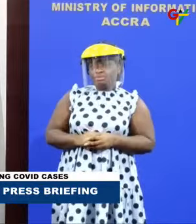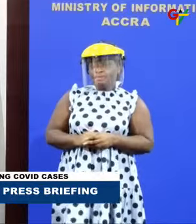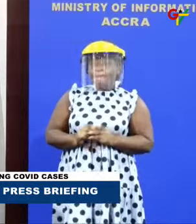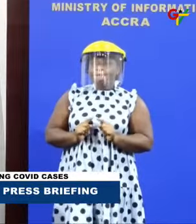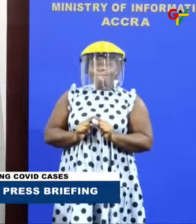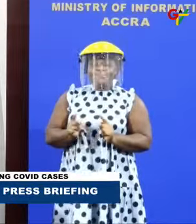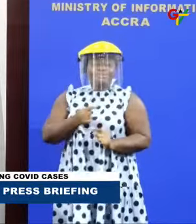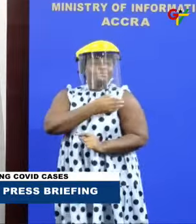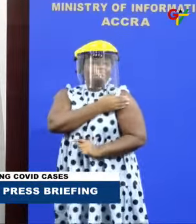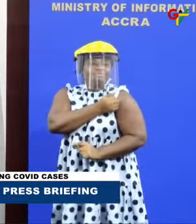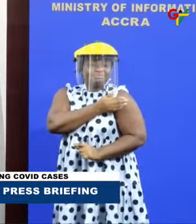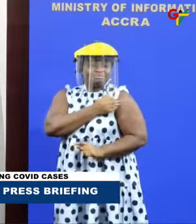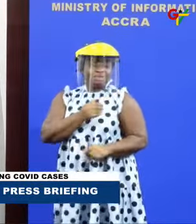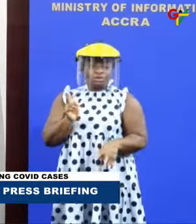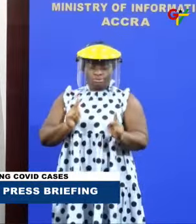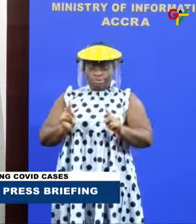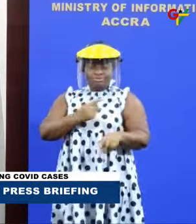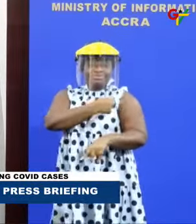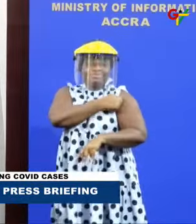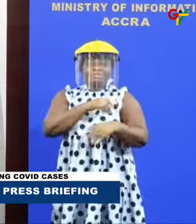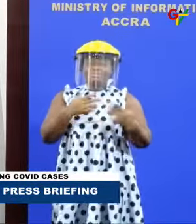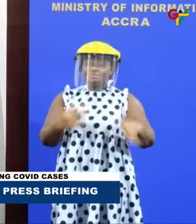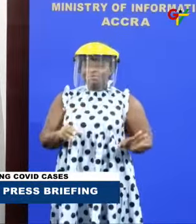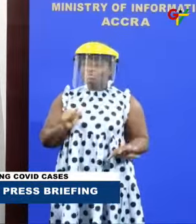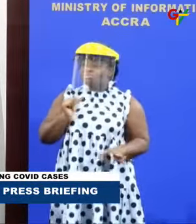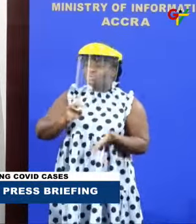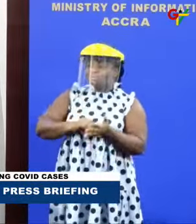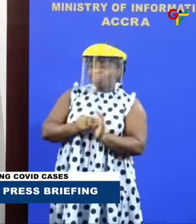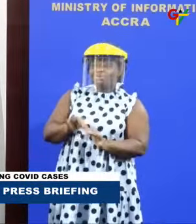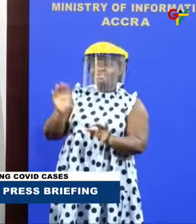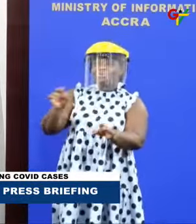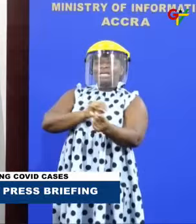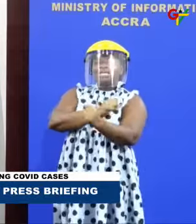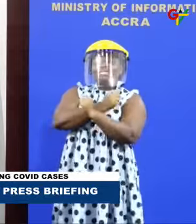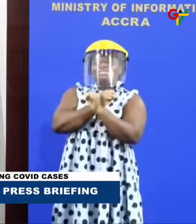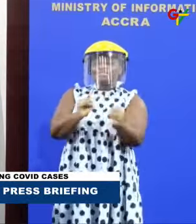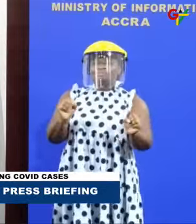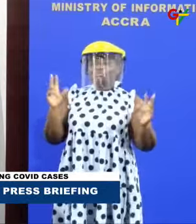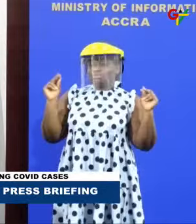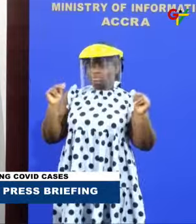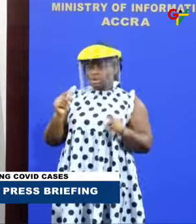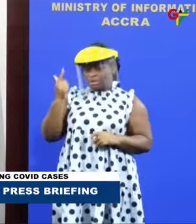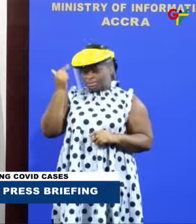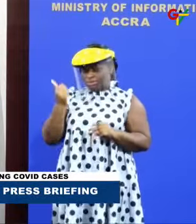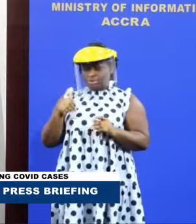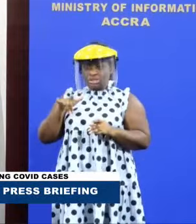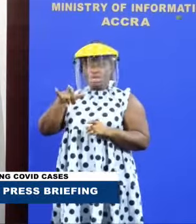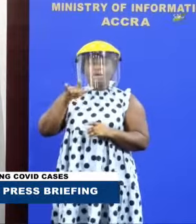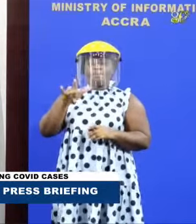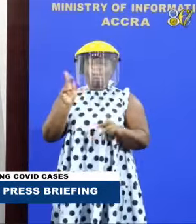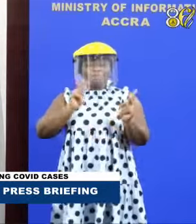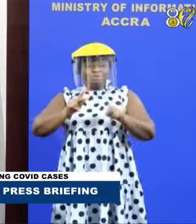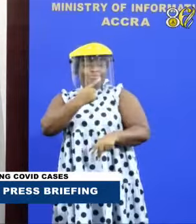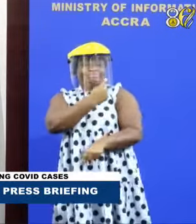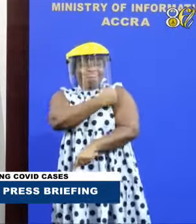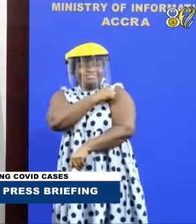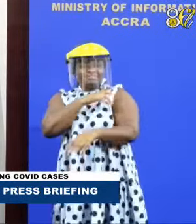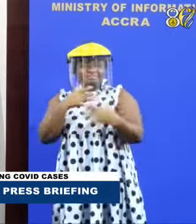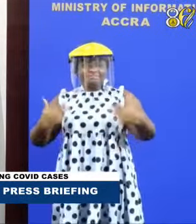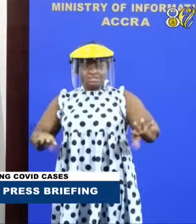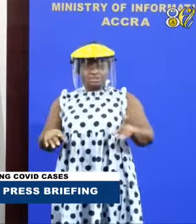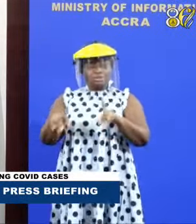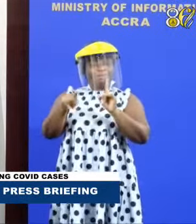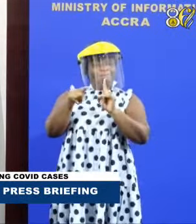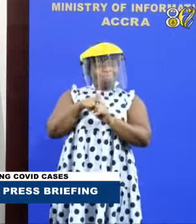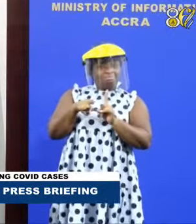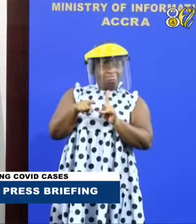we remind those who are vaccinated that they are not exempt. And they saw that at the airport, or people who have vaccinated, they were